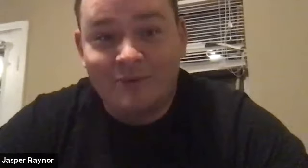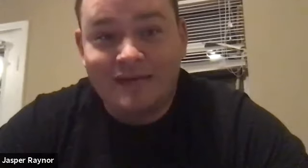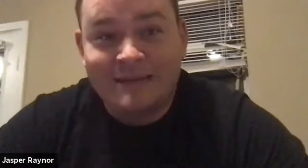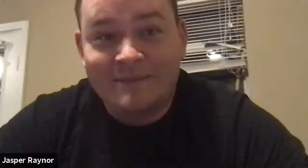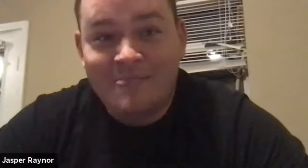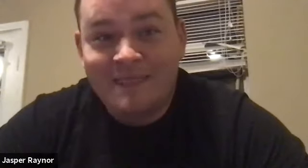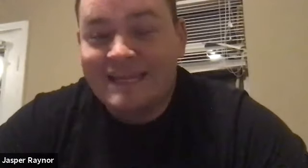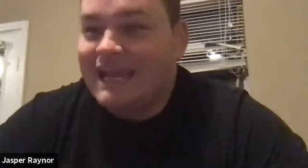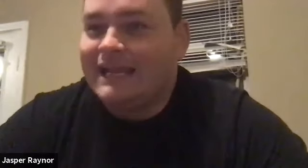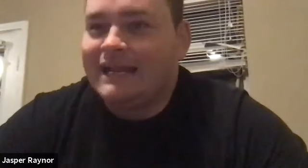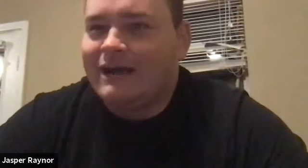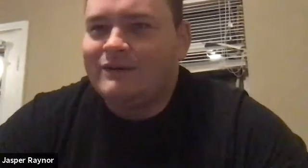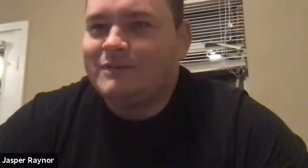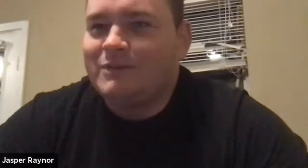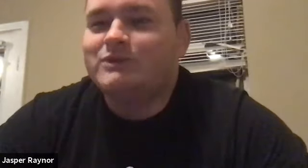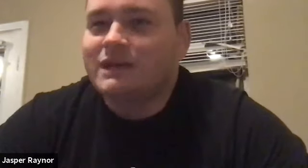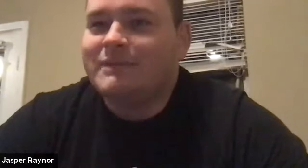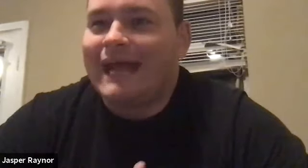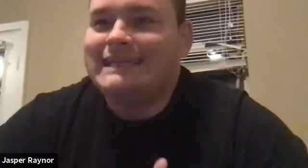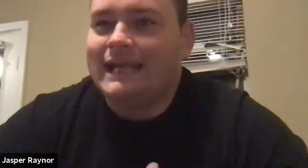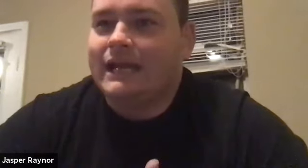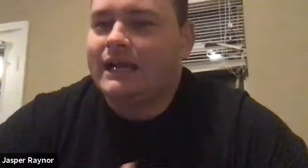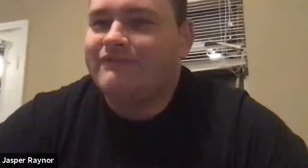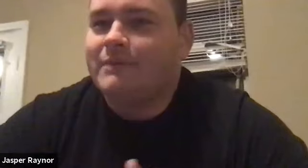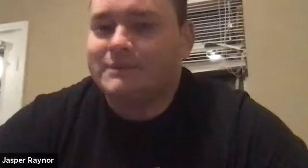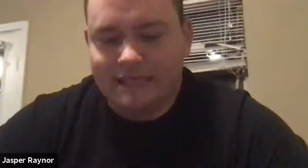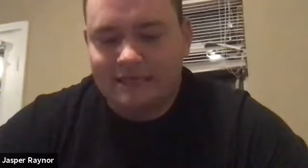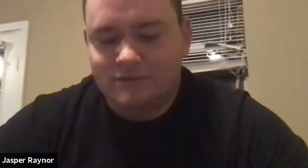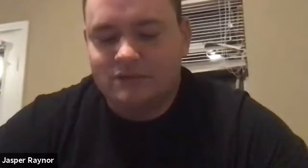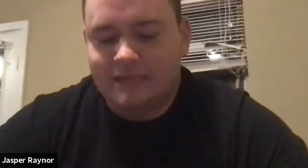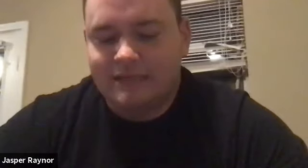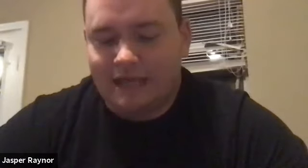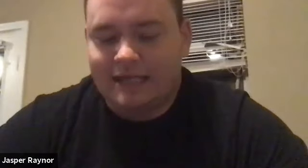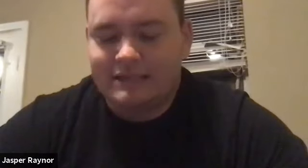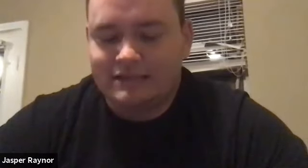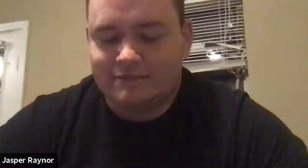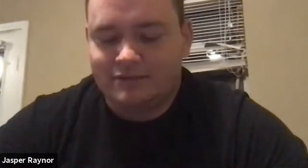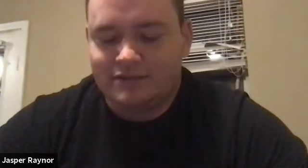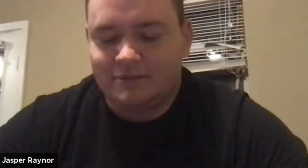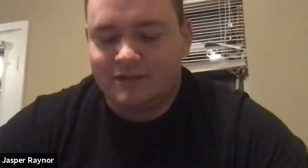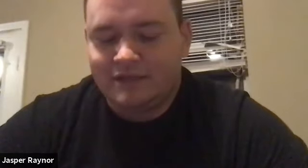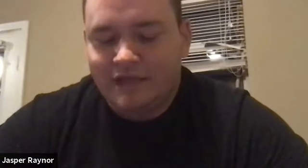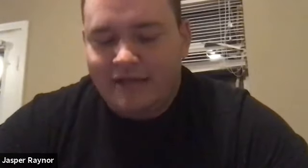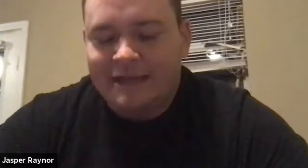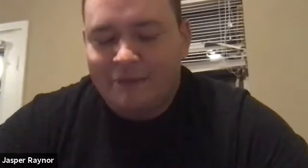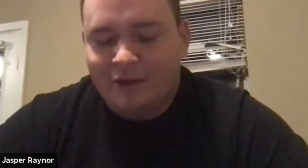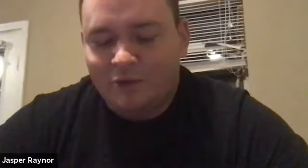day. And I don't even remember. It was something I did. If I'm not mistaken, it was something I did. Like, I'd done something pretty stupid. I think I bought a new